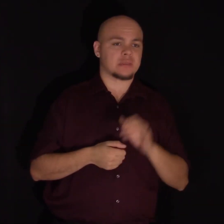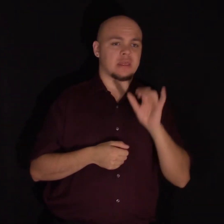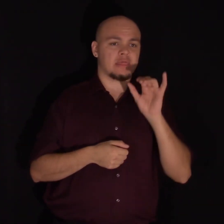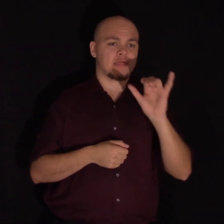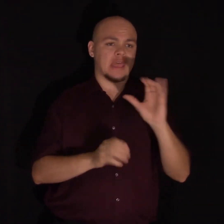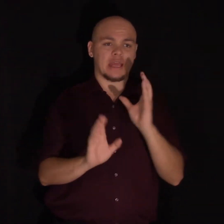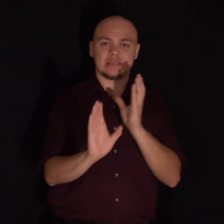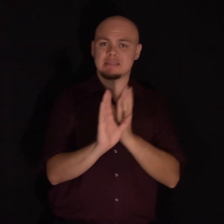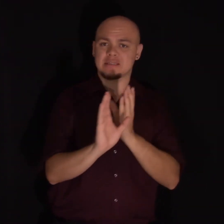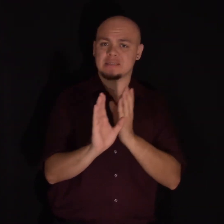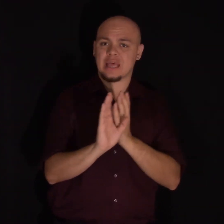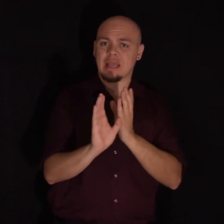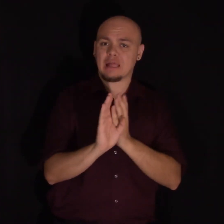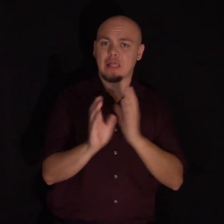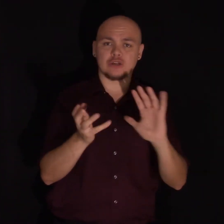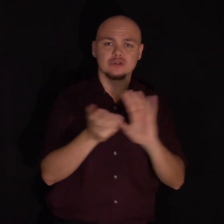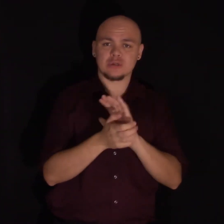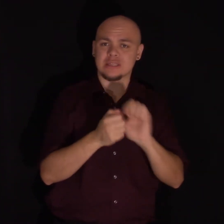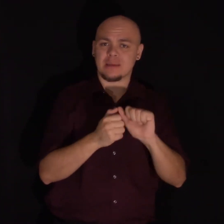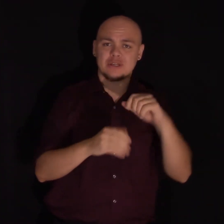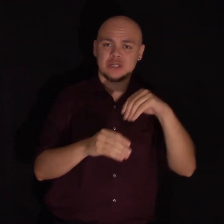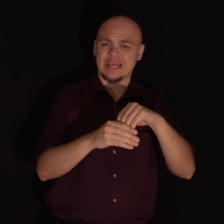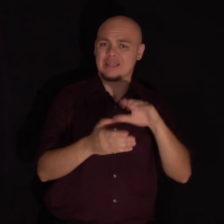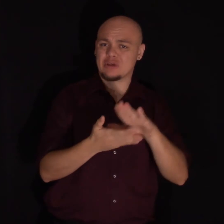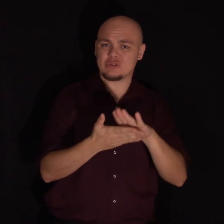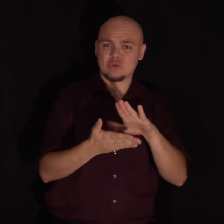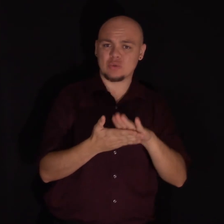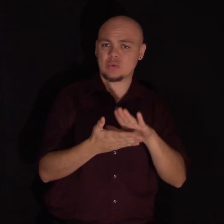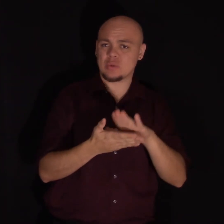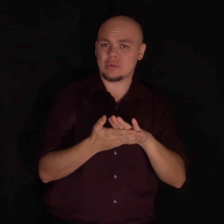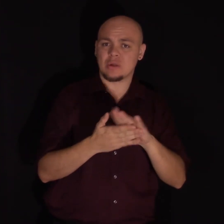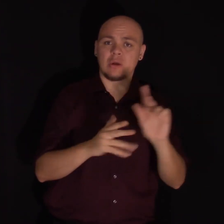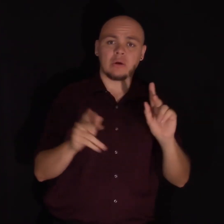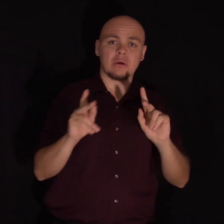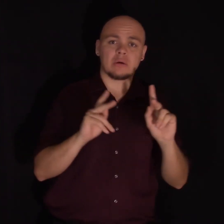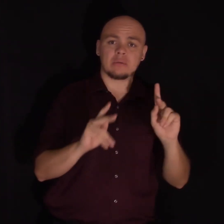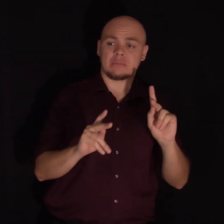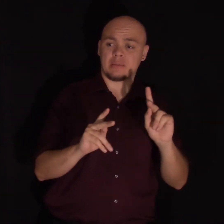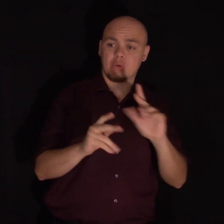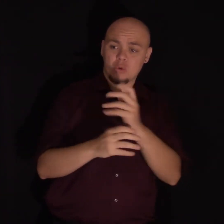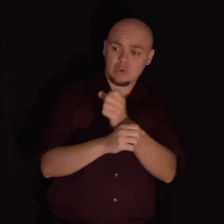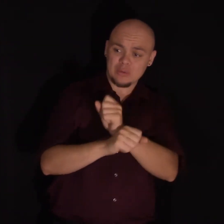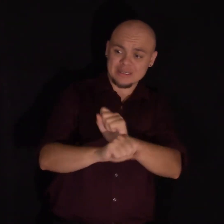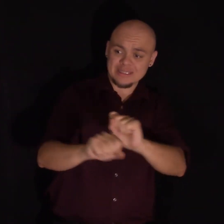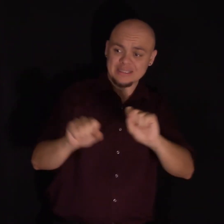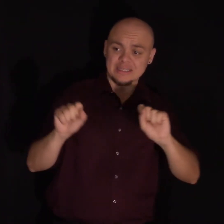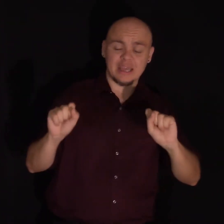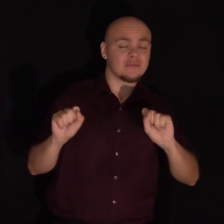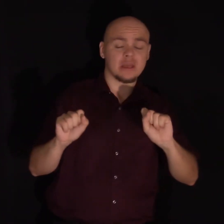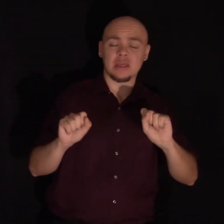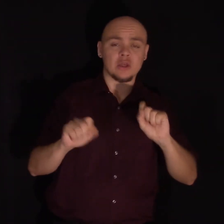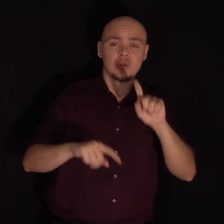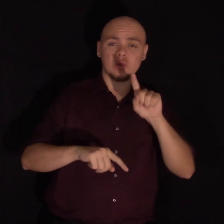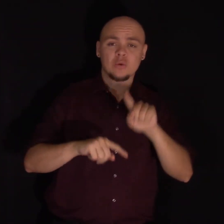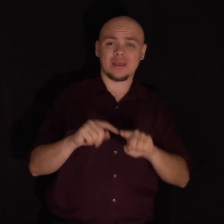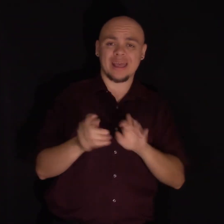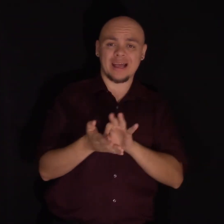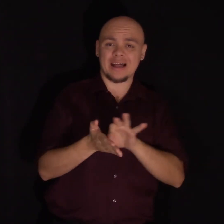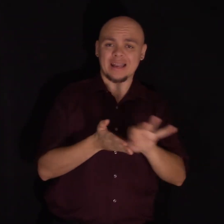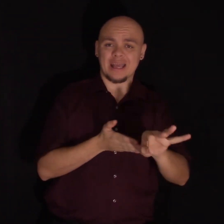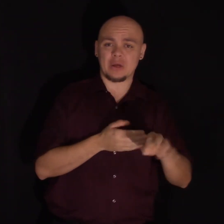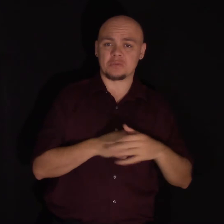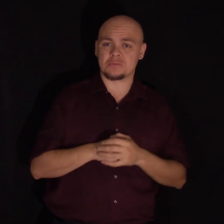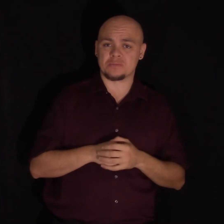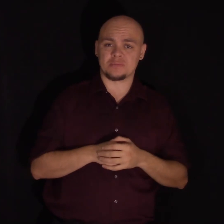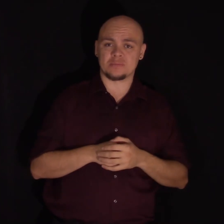psychological damage of those who were in the school or who took part in rescue or cleanup efforts. There's no way to assess